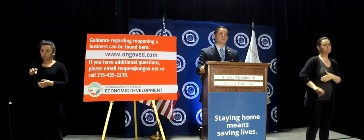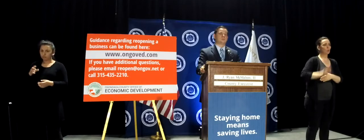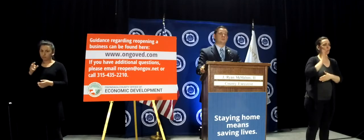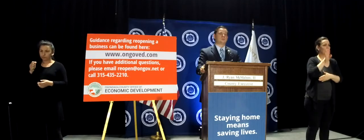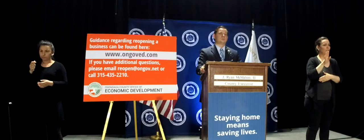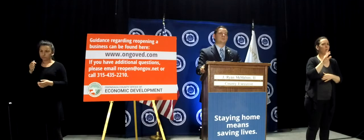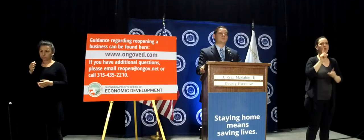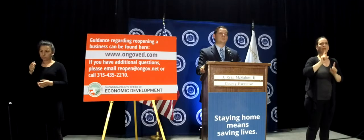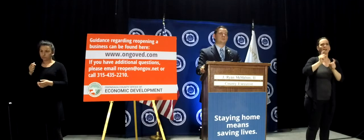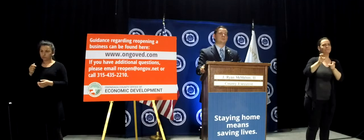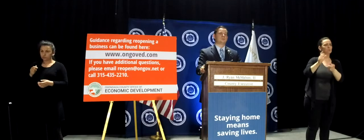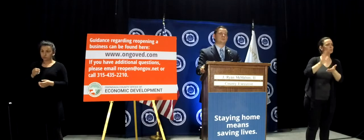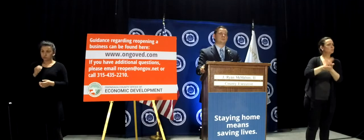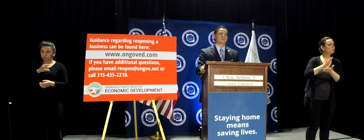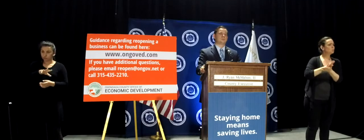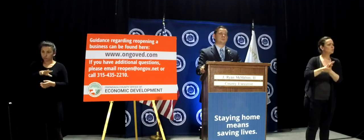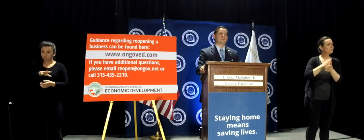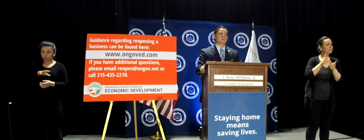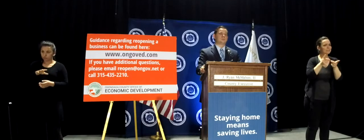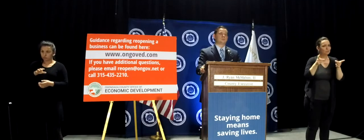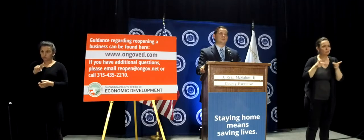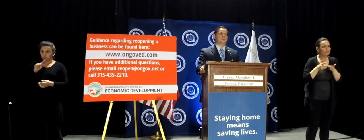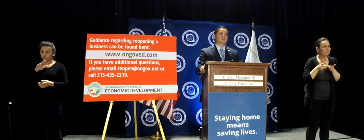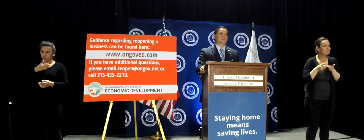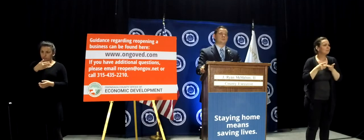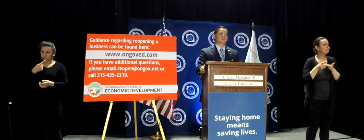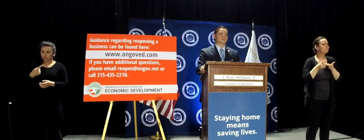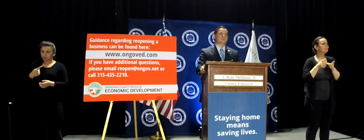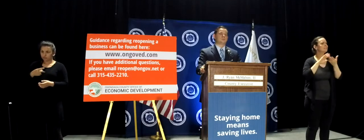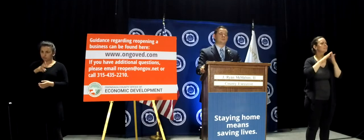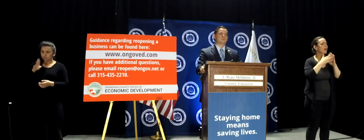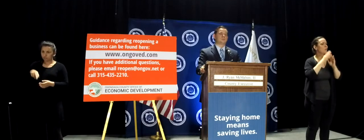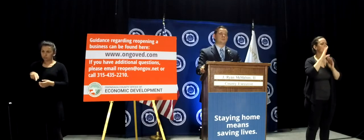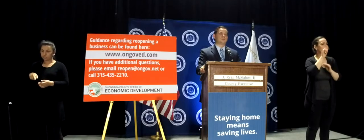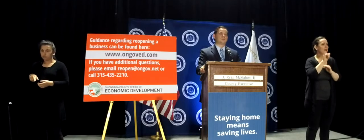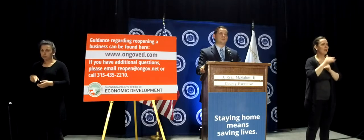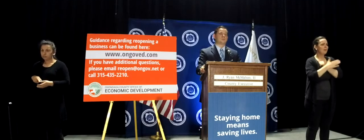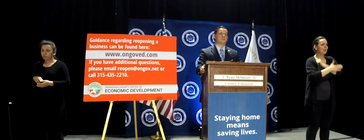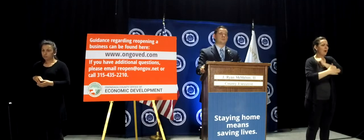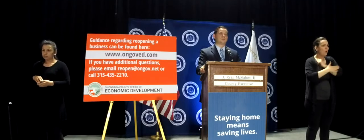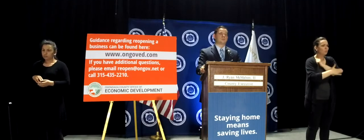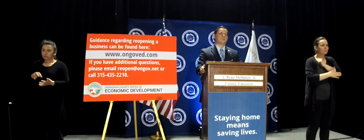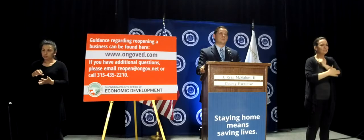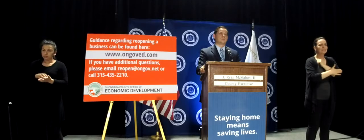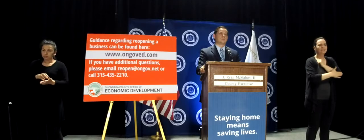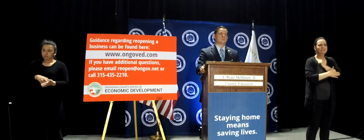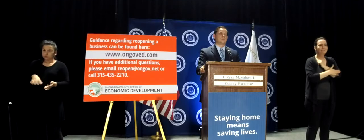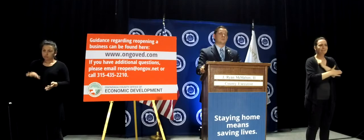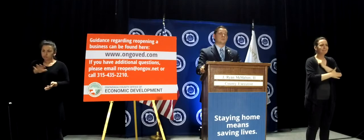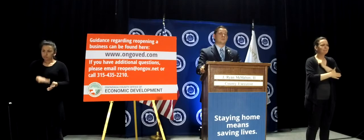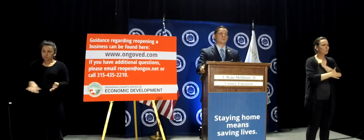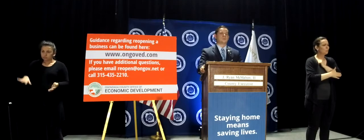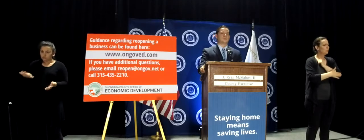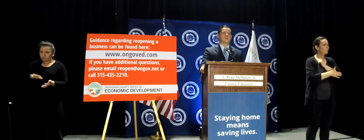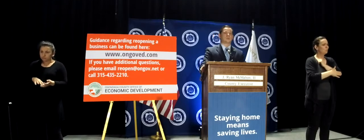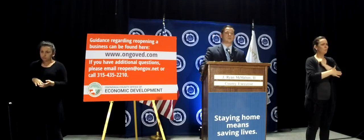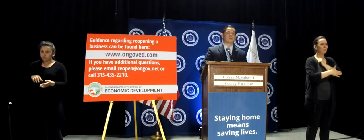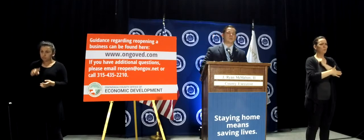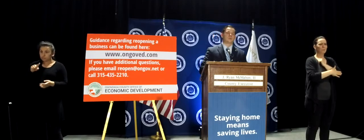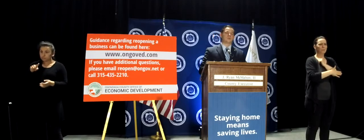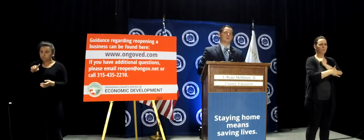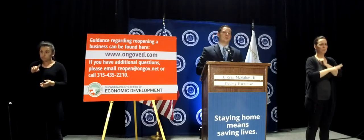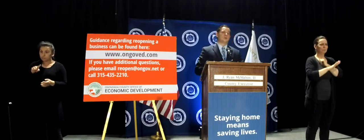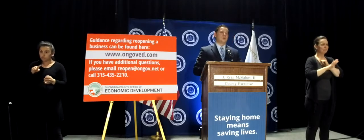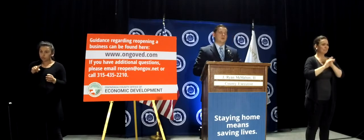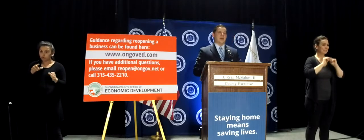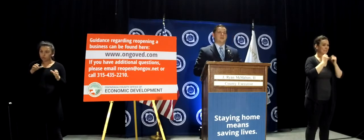of Clay, and the county. Are there any specific ideas in the works for that, things that your team is coming